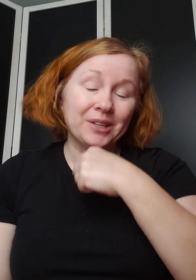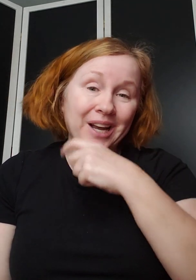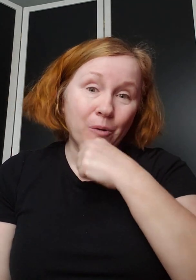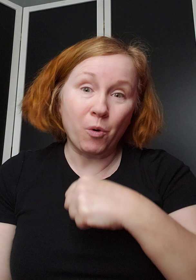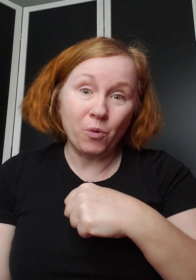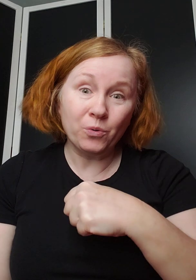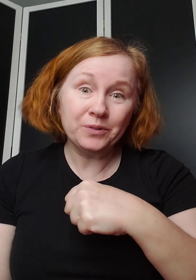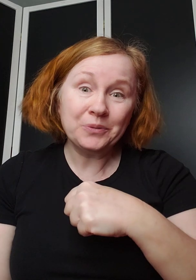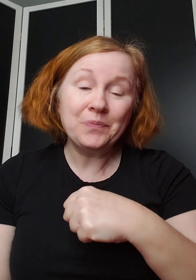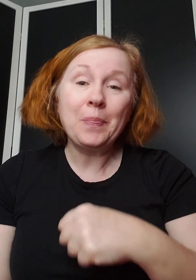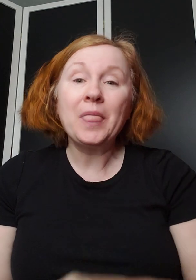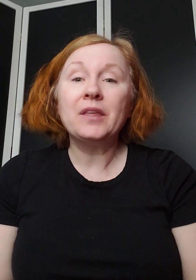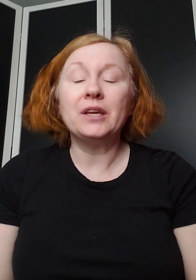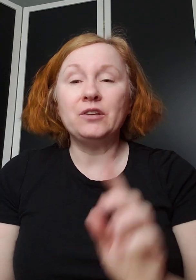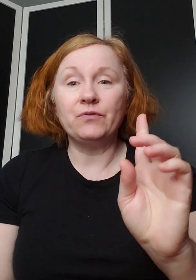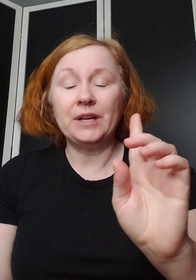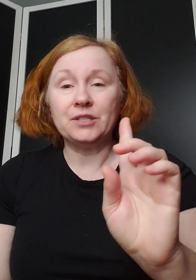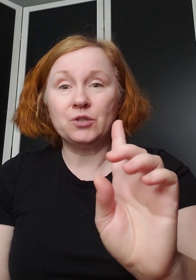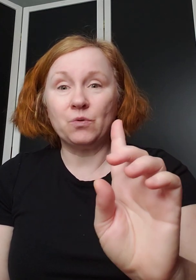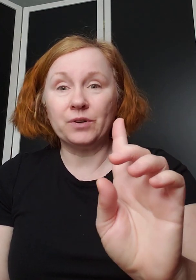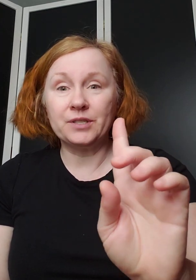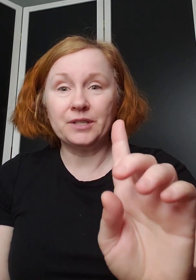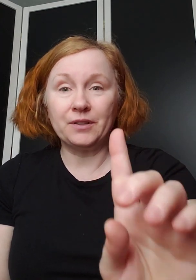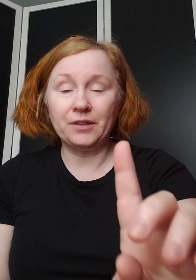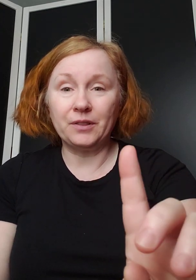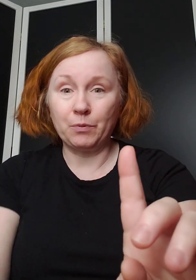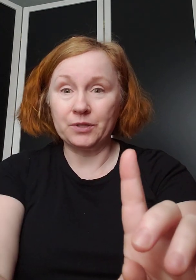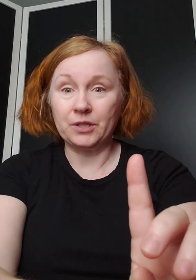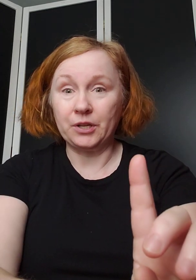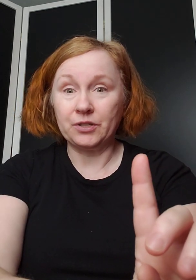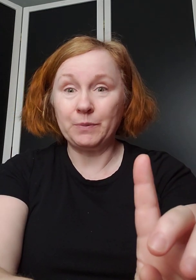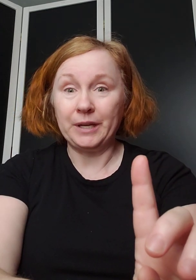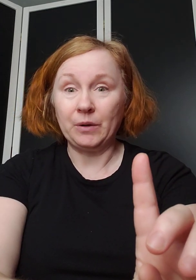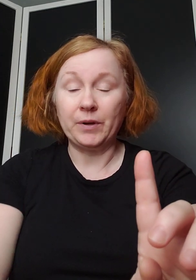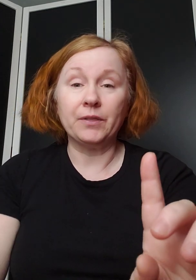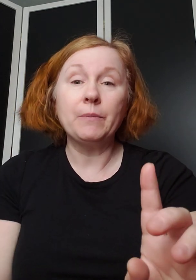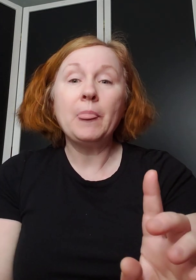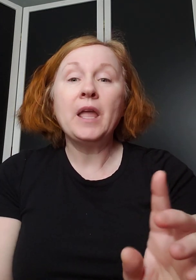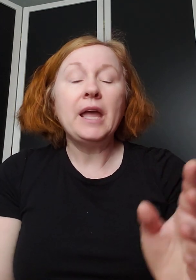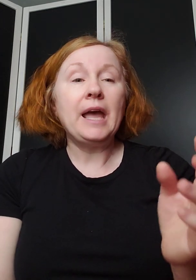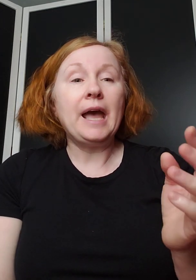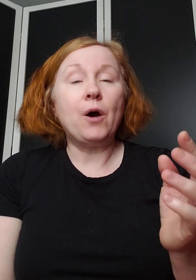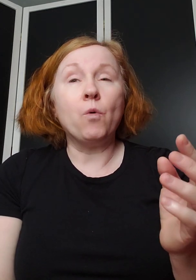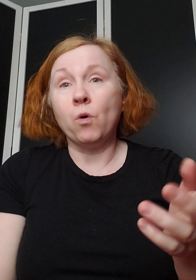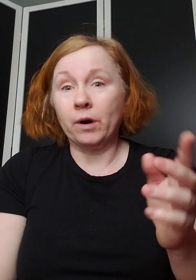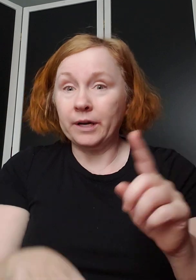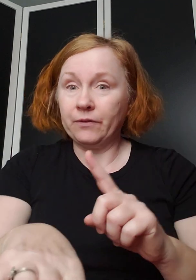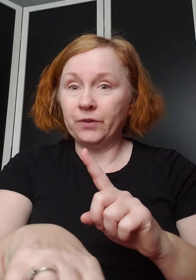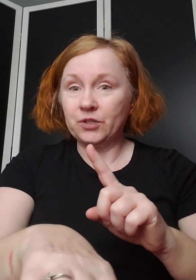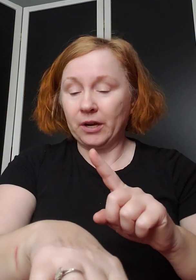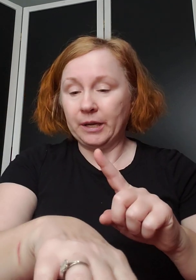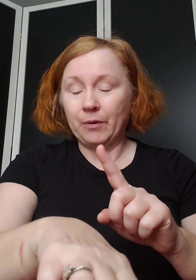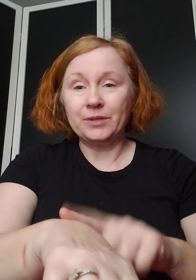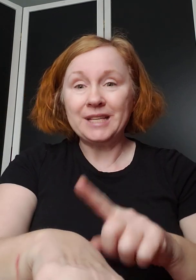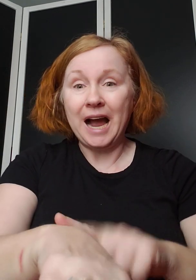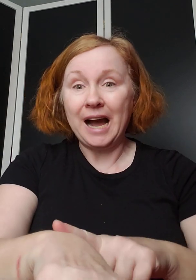how old, then you face towards the person that you're speaking with. Or if you're talking about